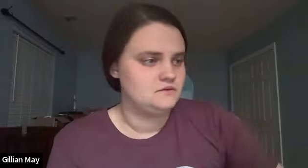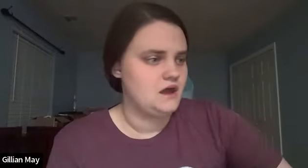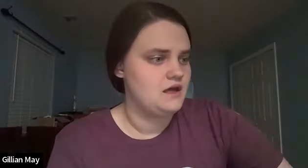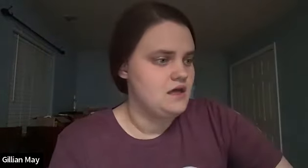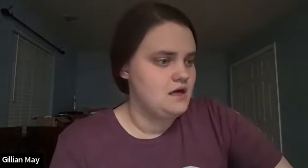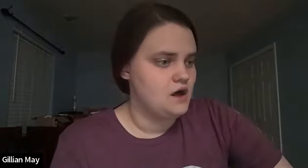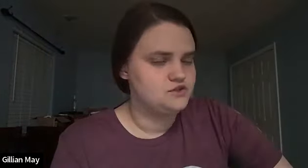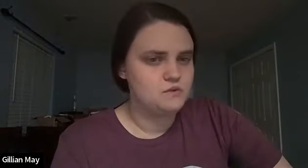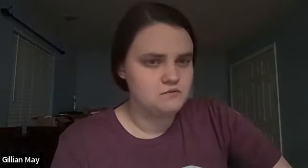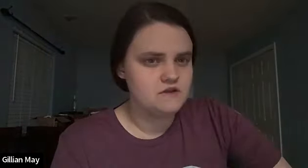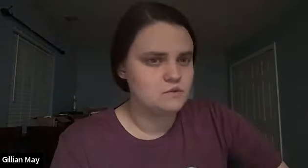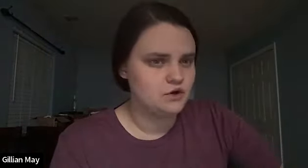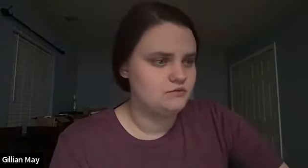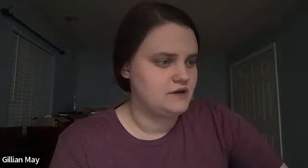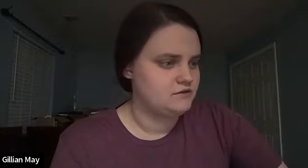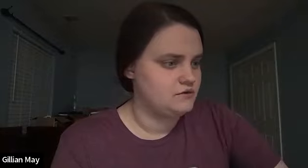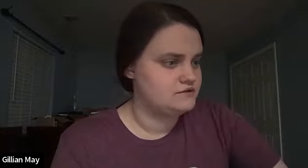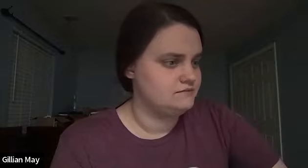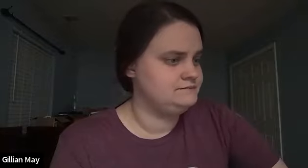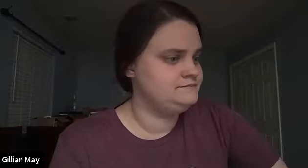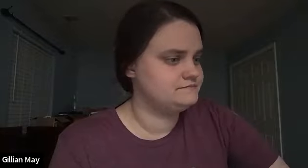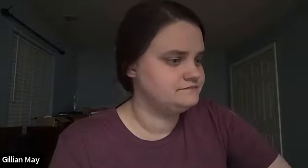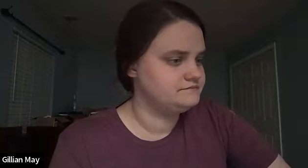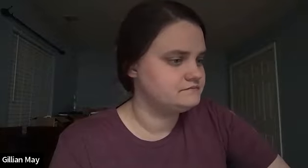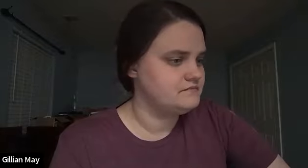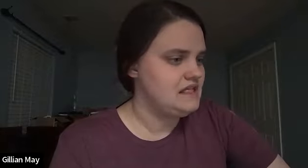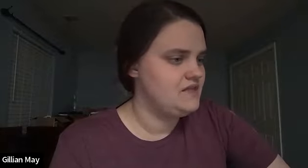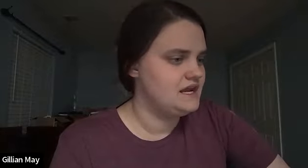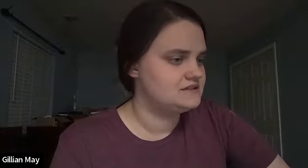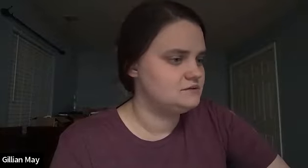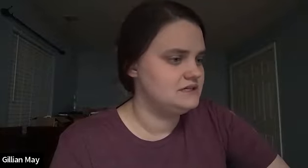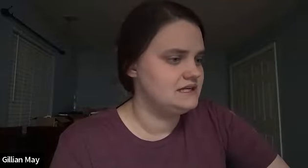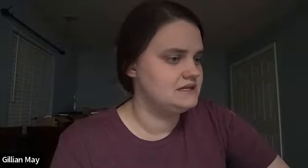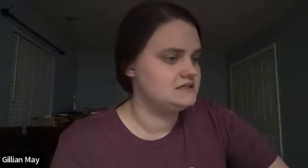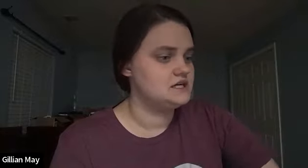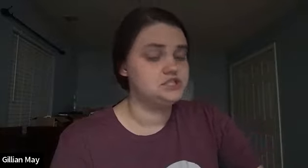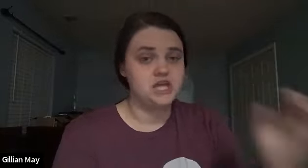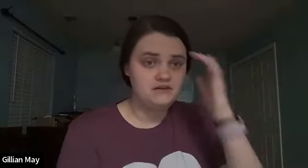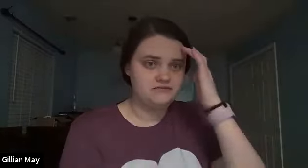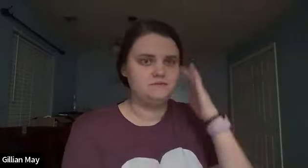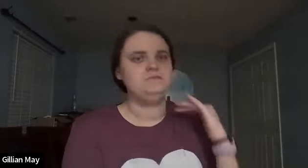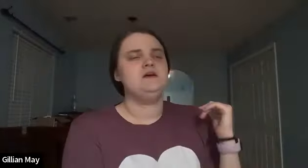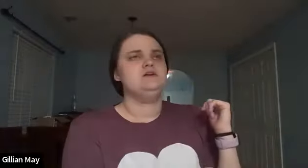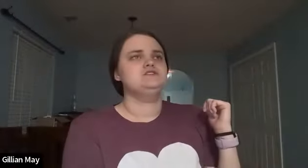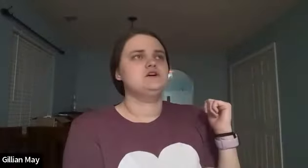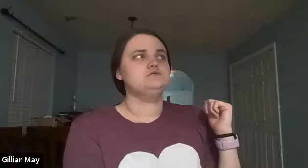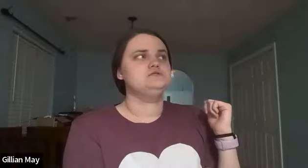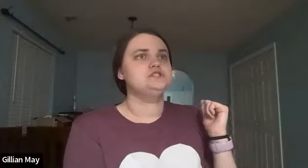Okay. I'll do one more and then we'll go back through those. The next one is a chef. So chef,